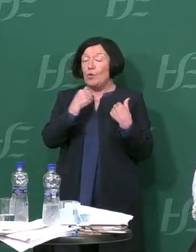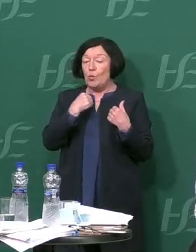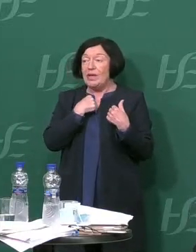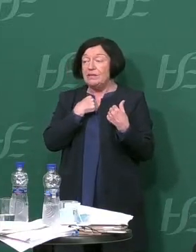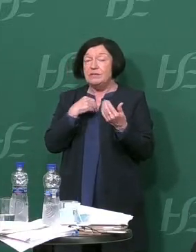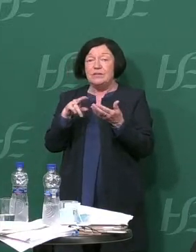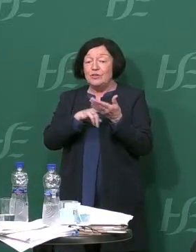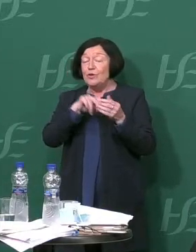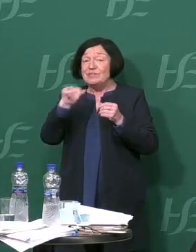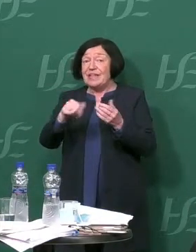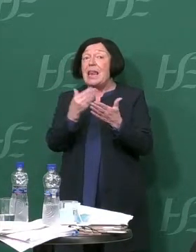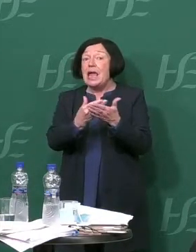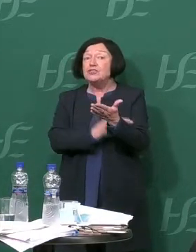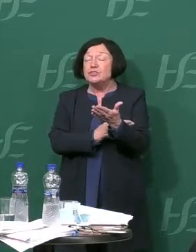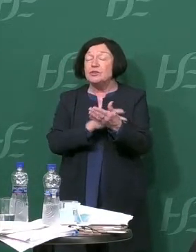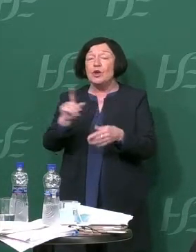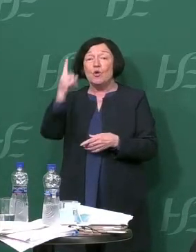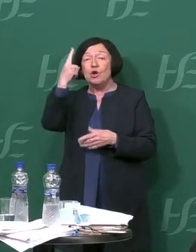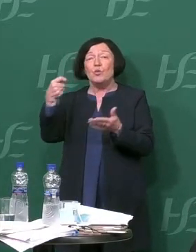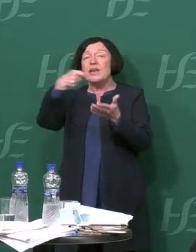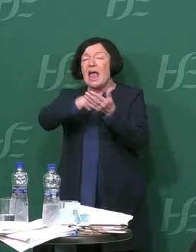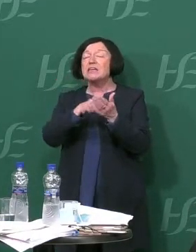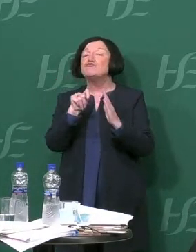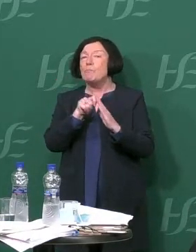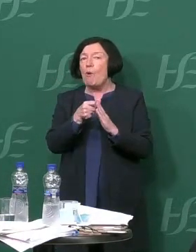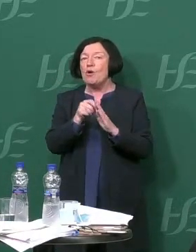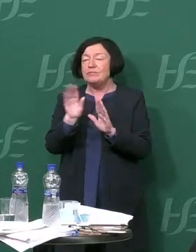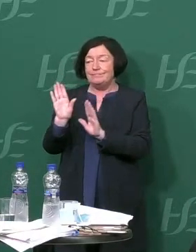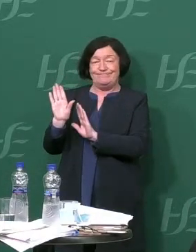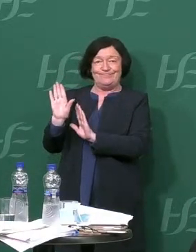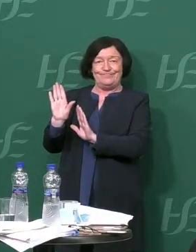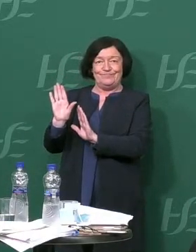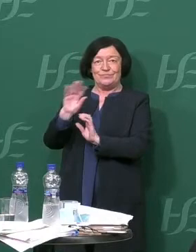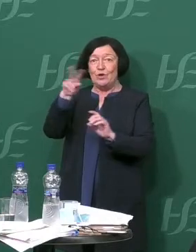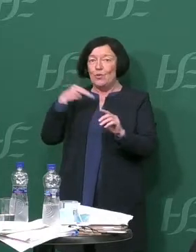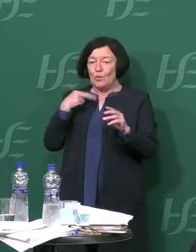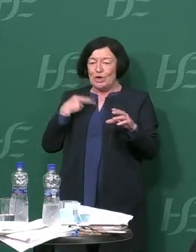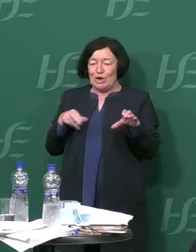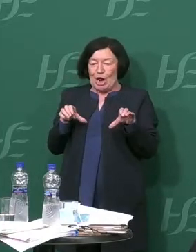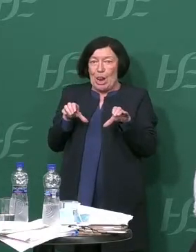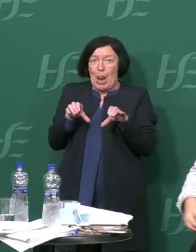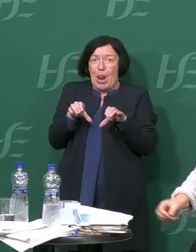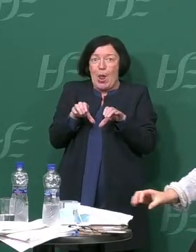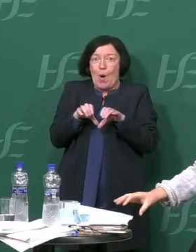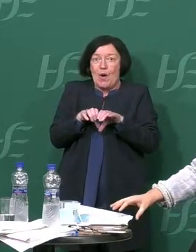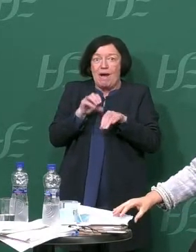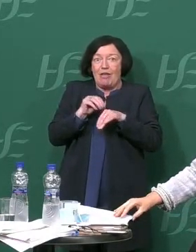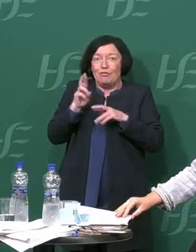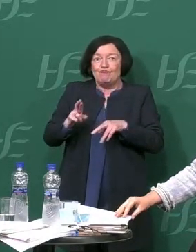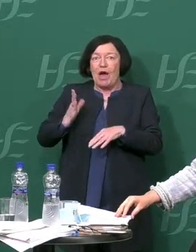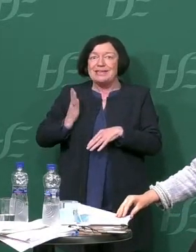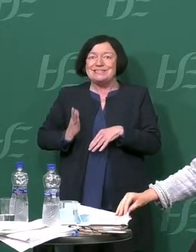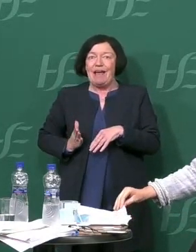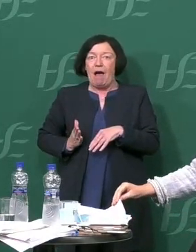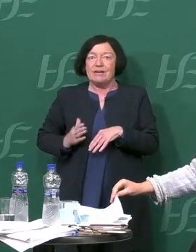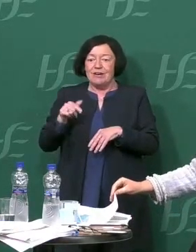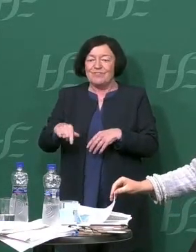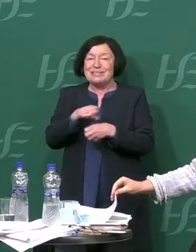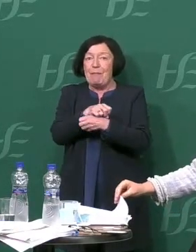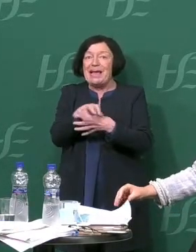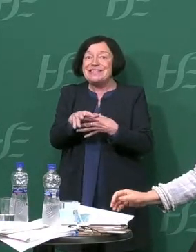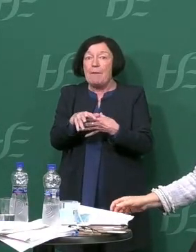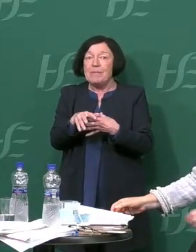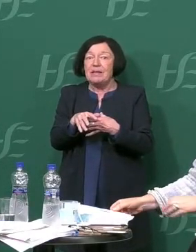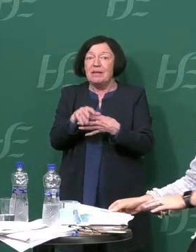implement anything that comes from that. The only extra one point I would say is, look, we're so close to being on the right side of this